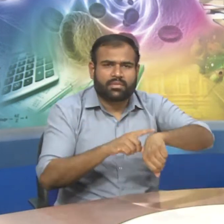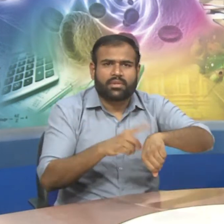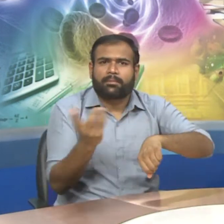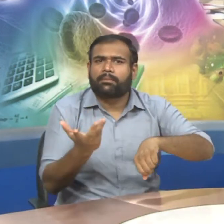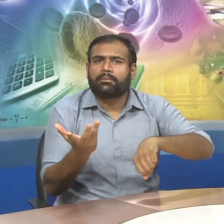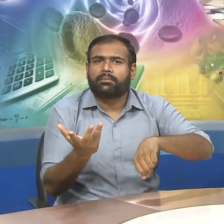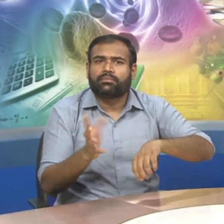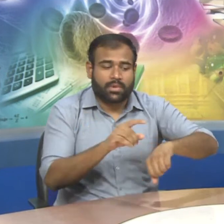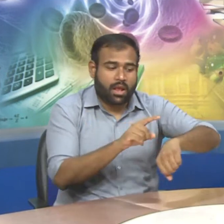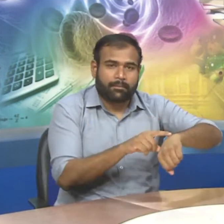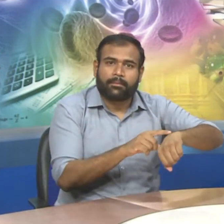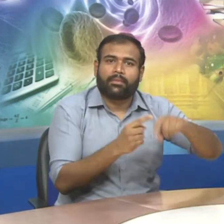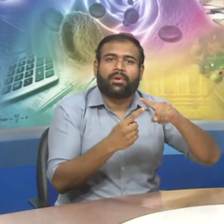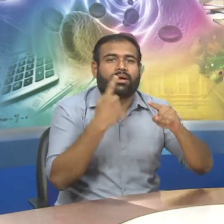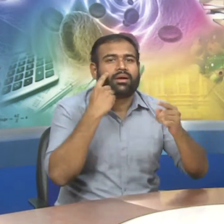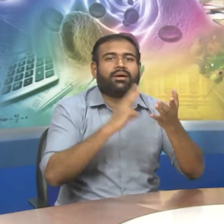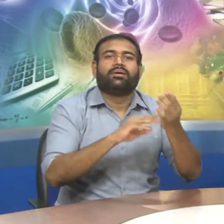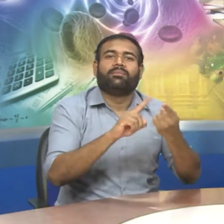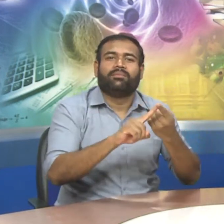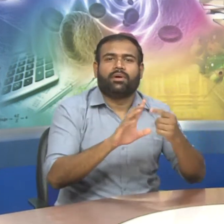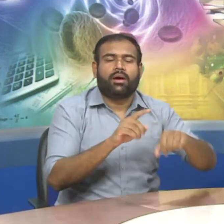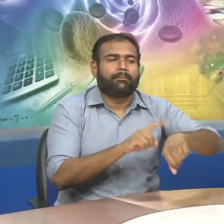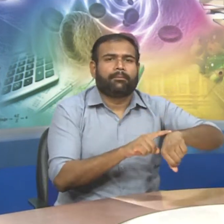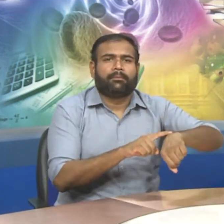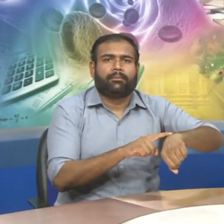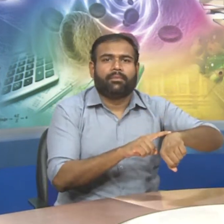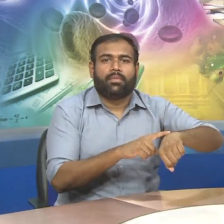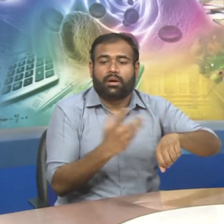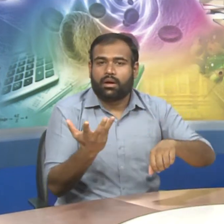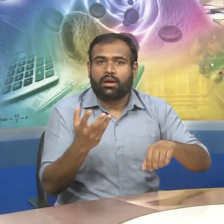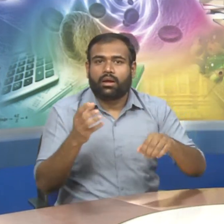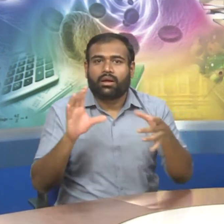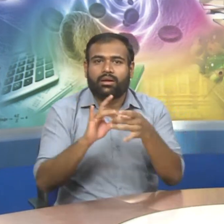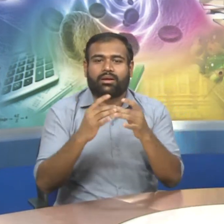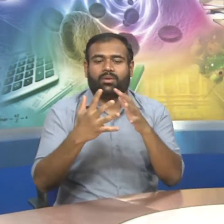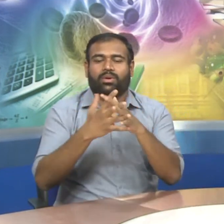this will create a new sign, what time, or whenever we want to talk about when,